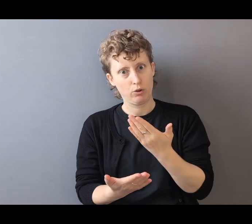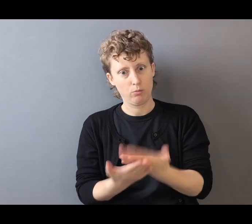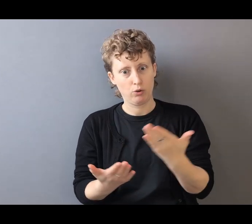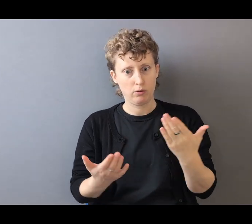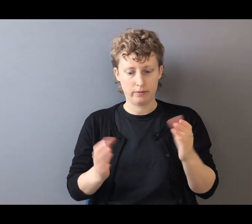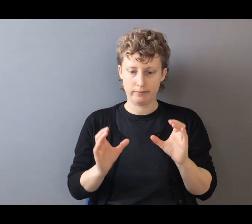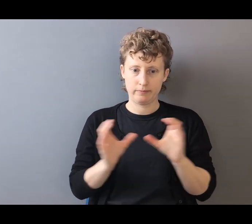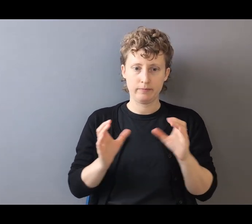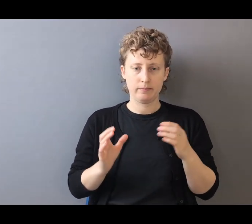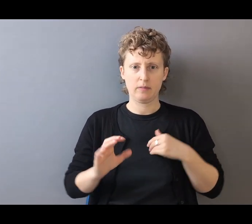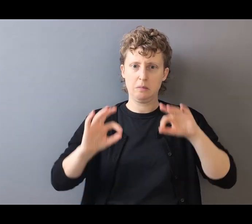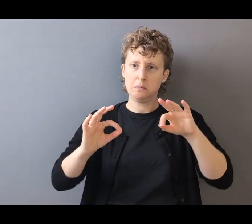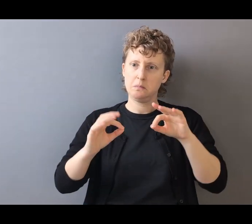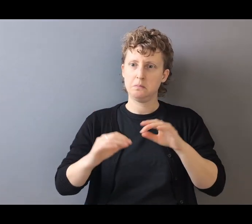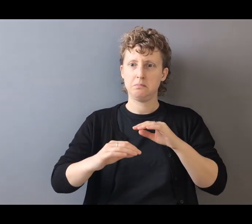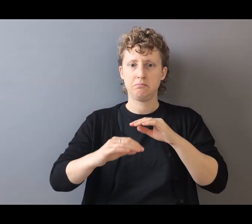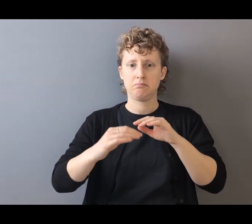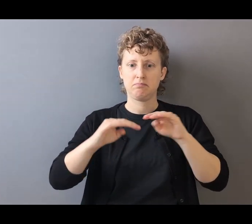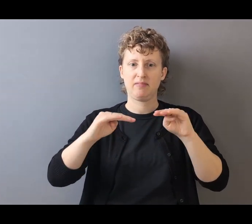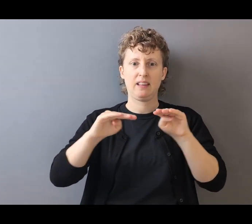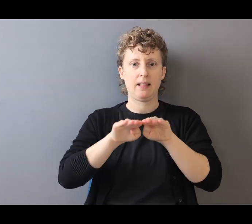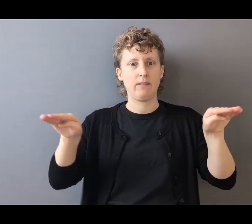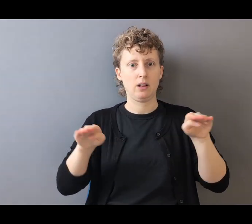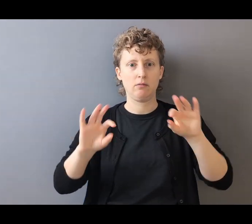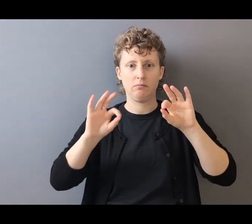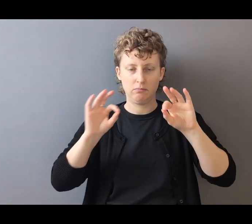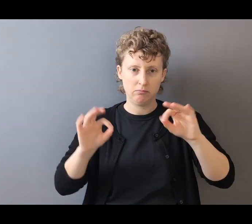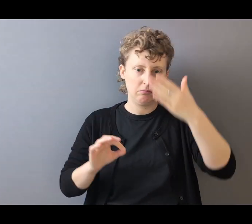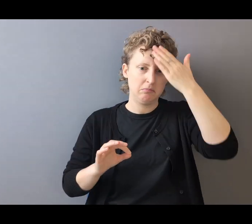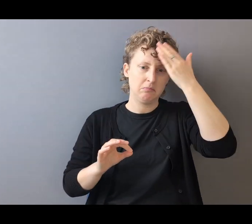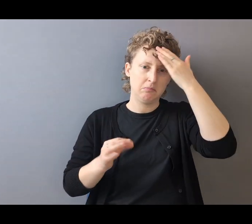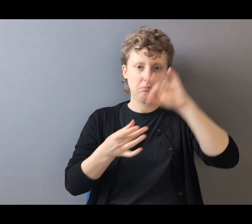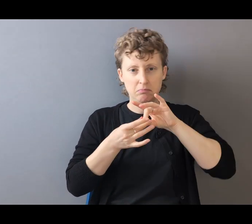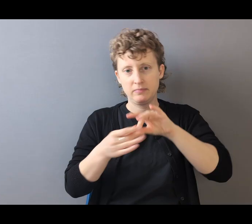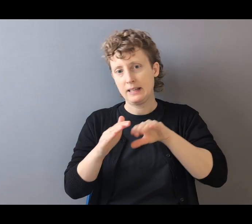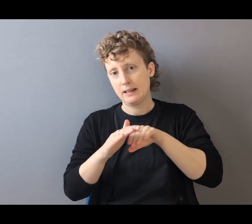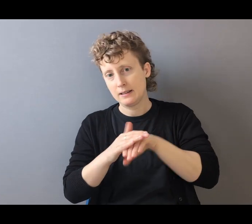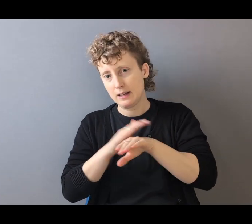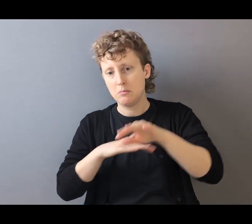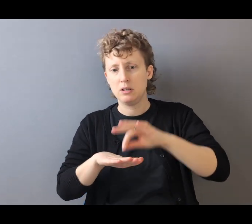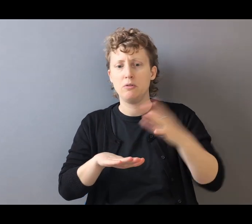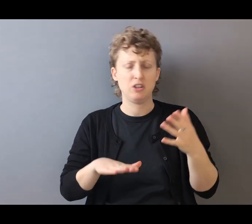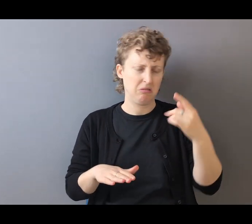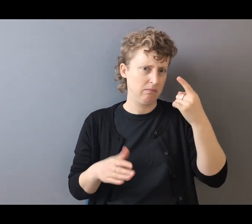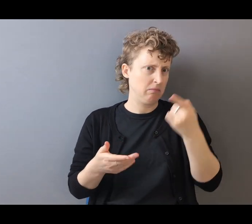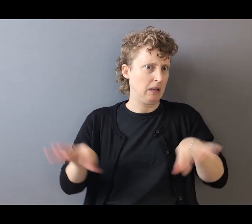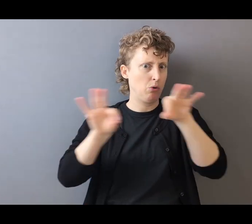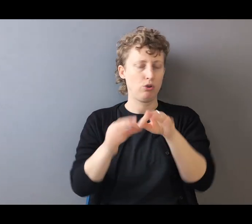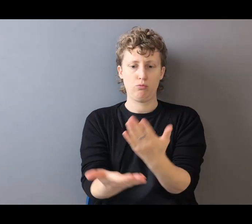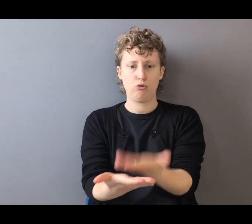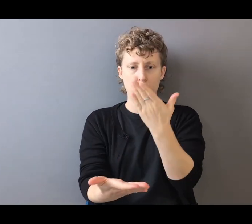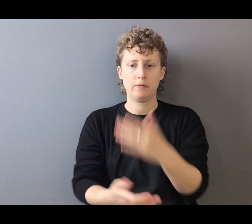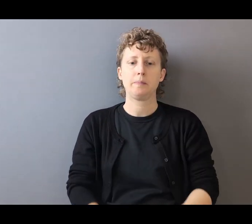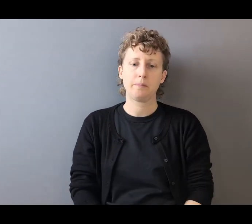are at the expected general knowledge level of accessibility professionals. And at least for me, it was